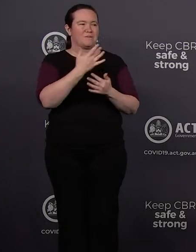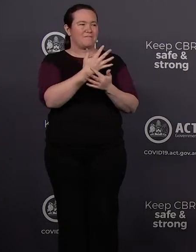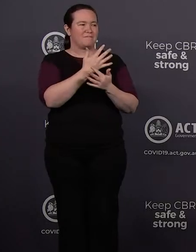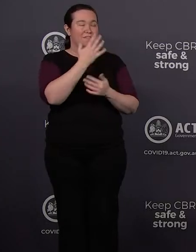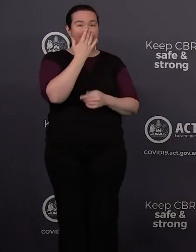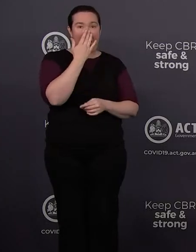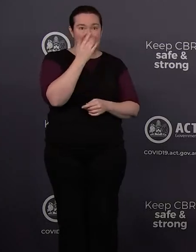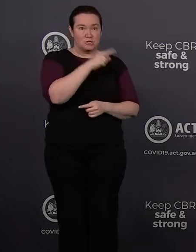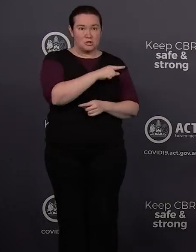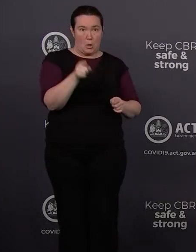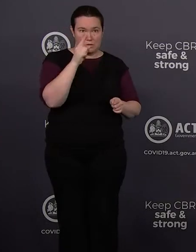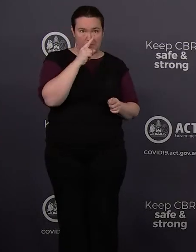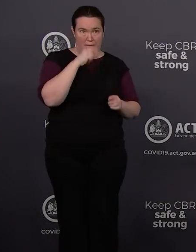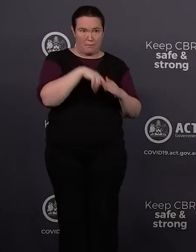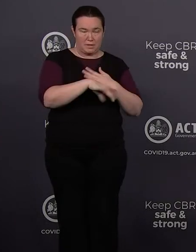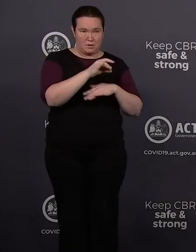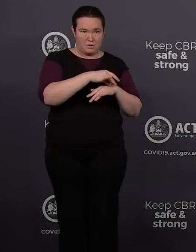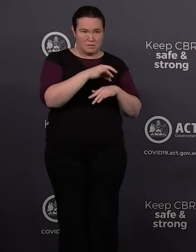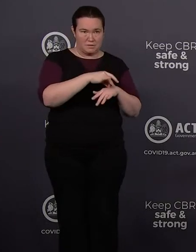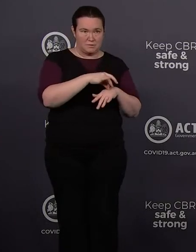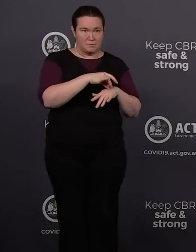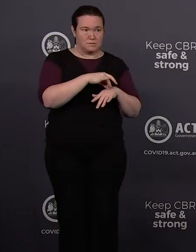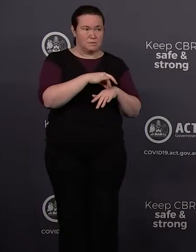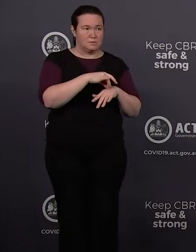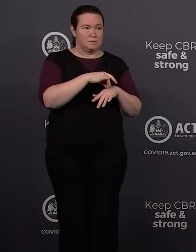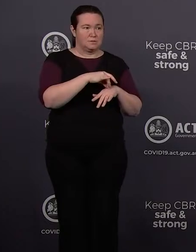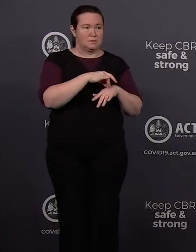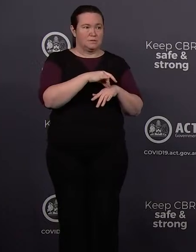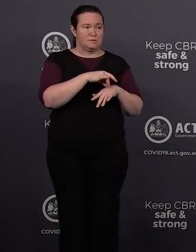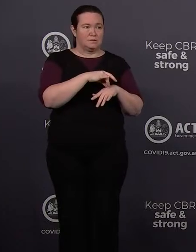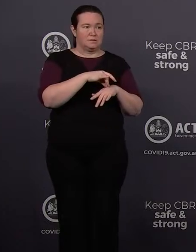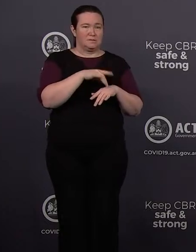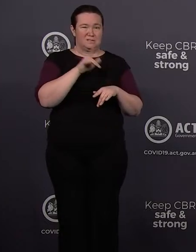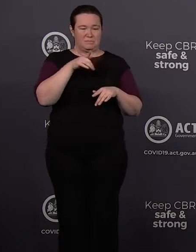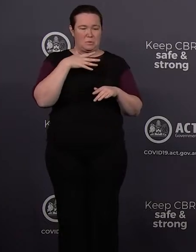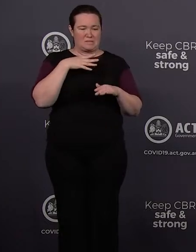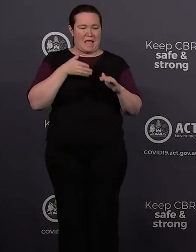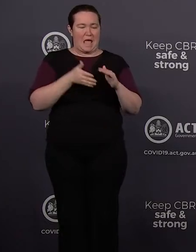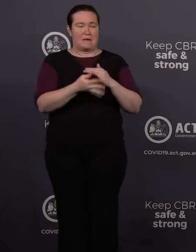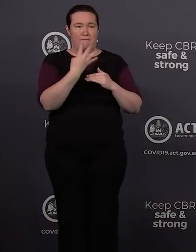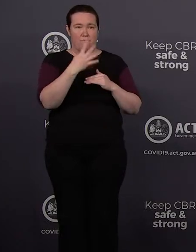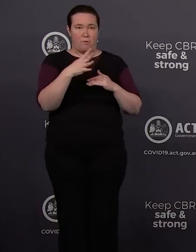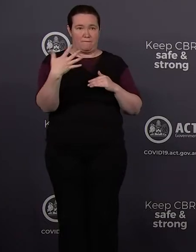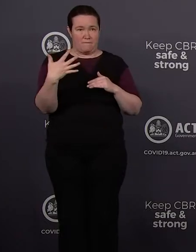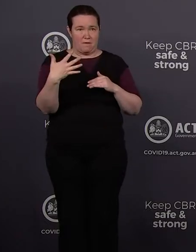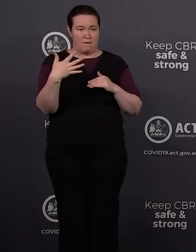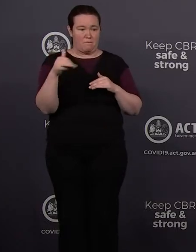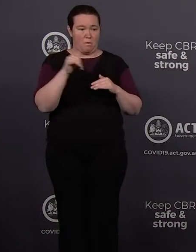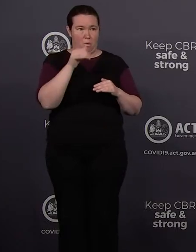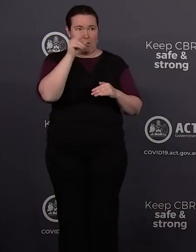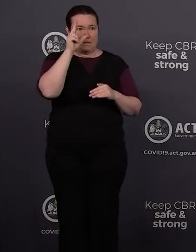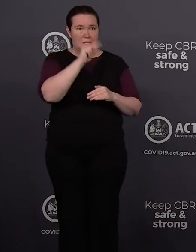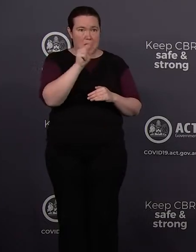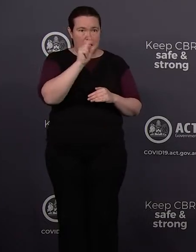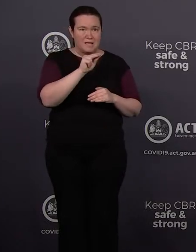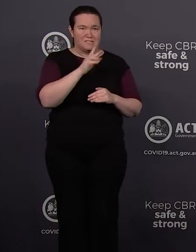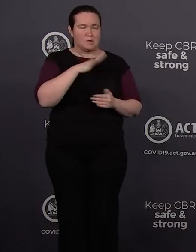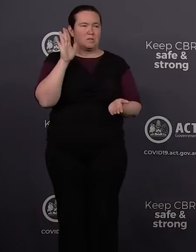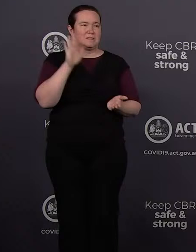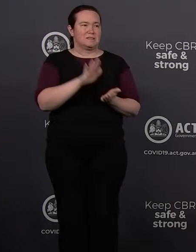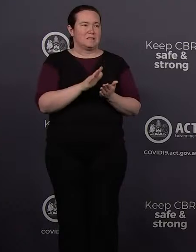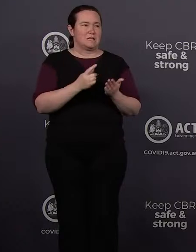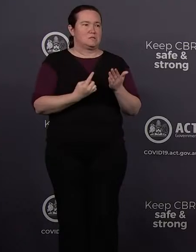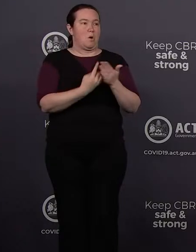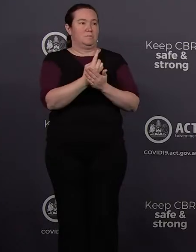vast majority of cases, including those hospitalised, who are under 45 years of age, even younger, and have had less opportunity to